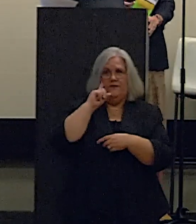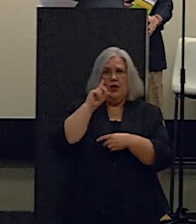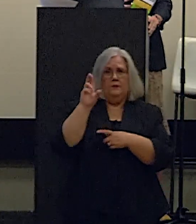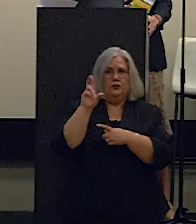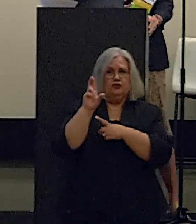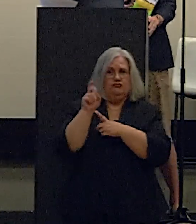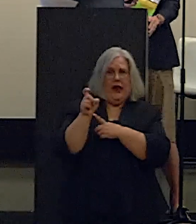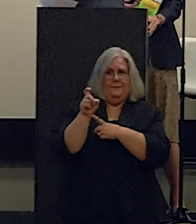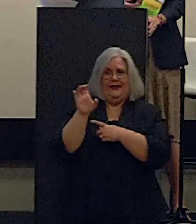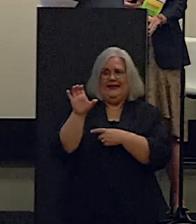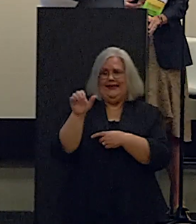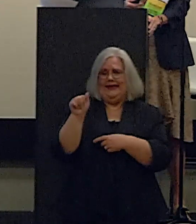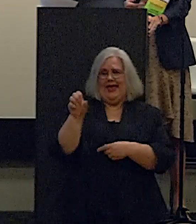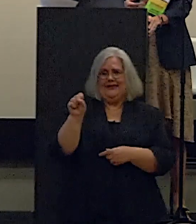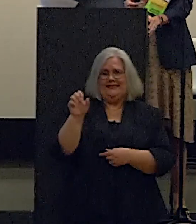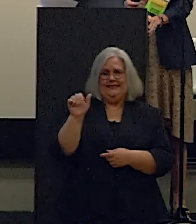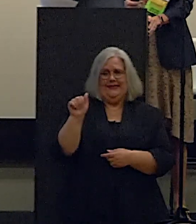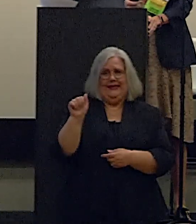prescribing cascade?